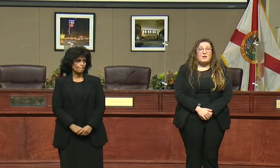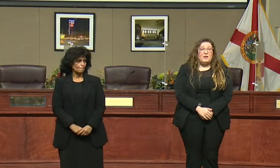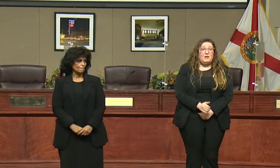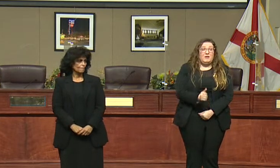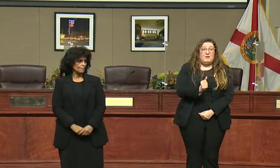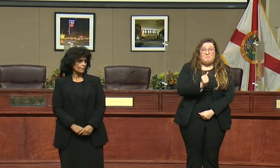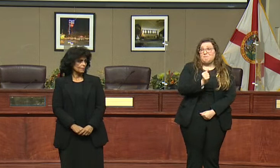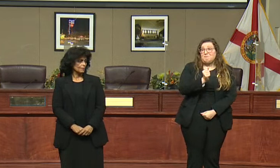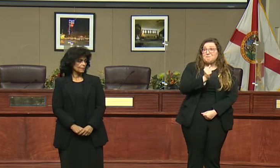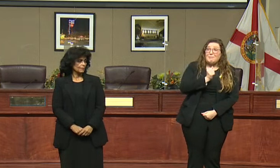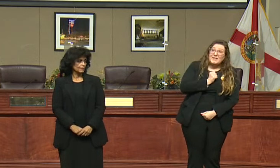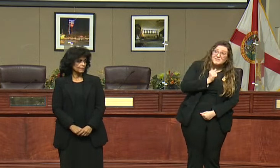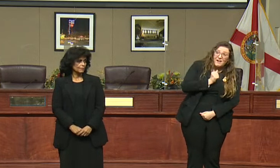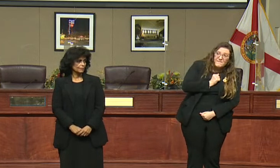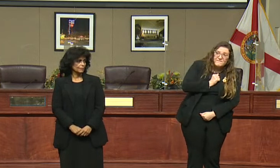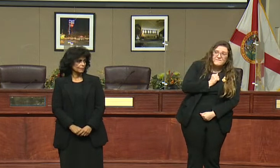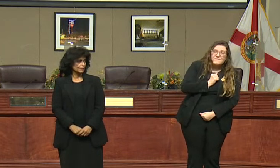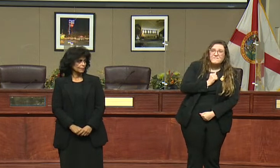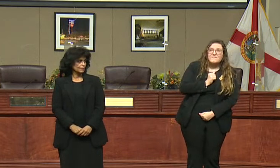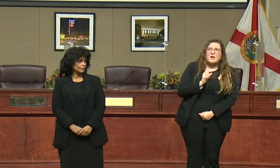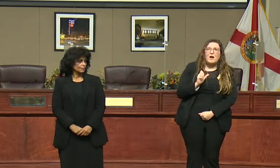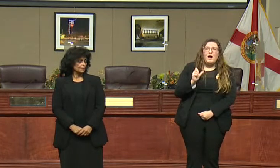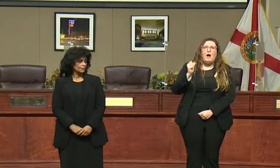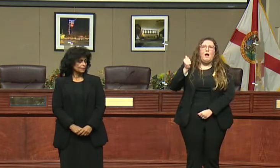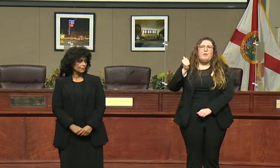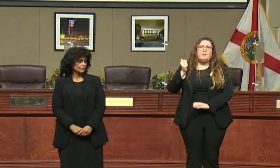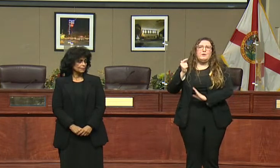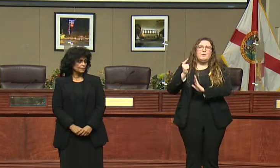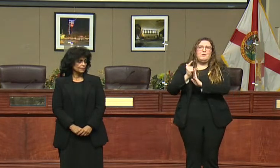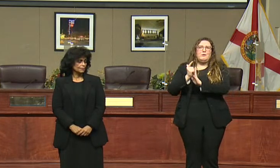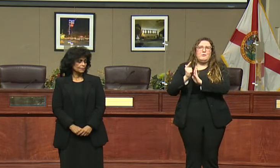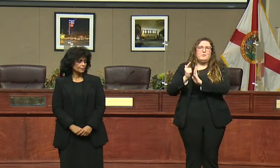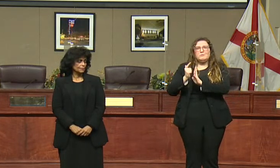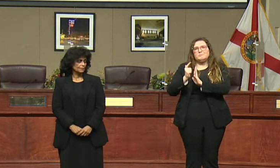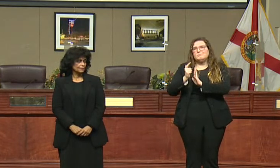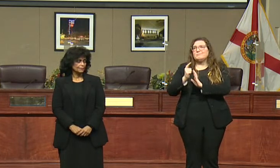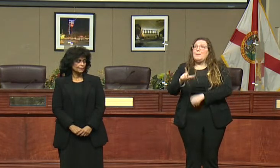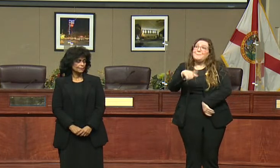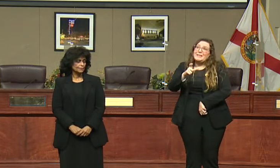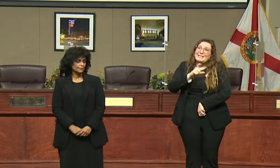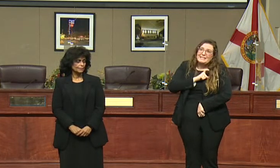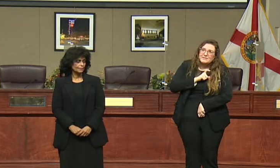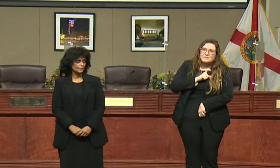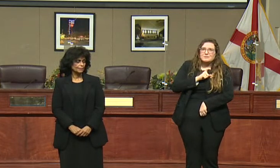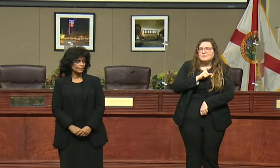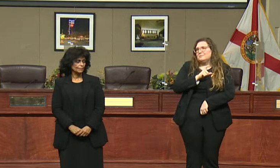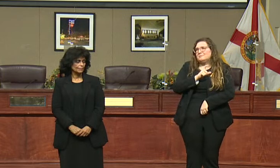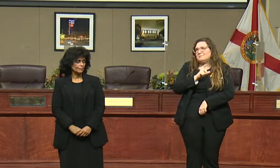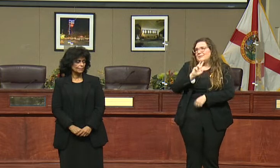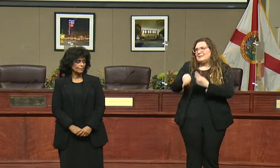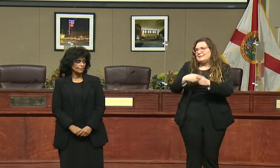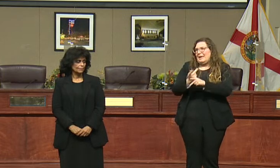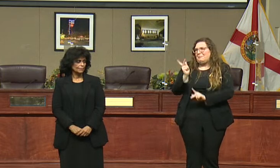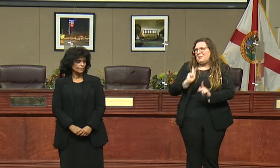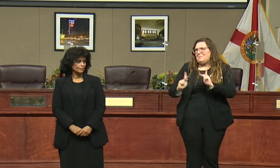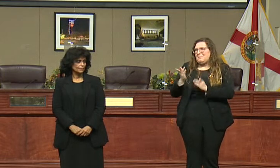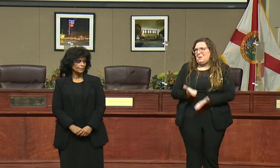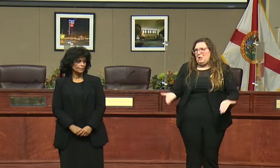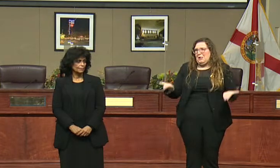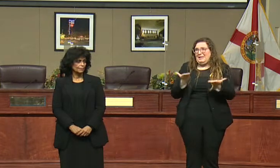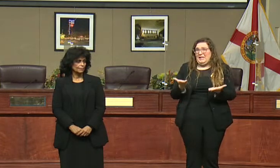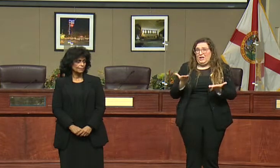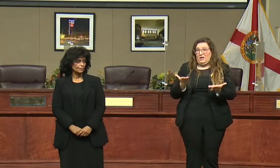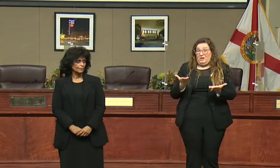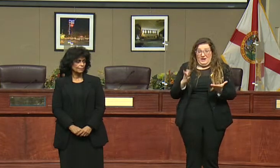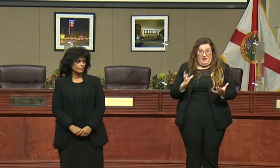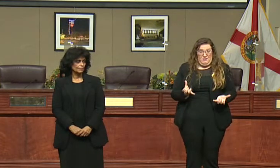with various law enforcement officials here locally, and at this point, there's no